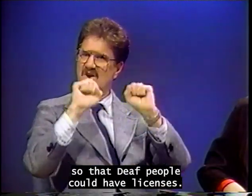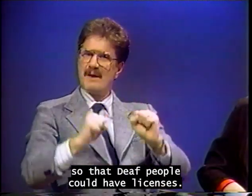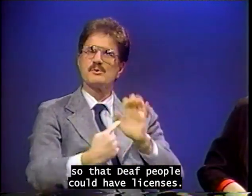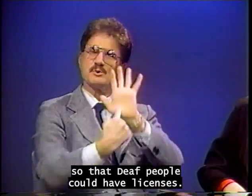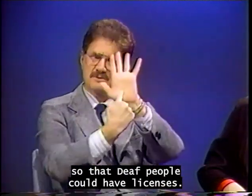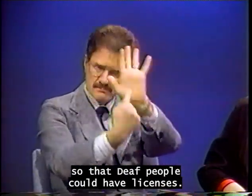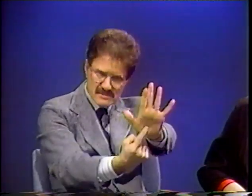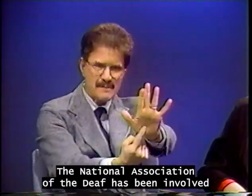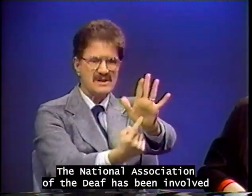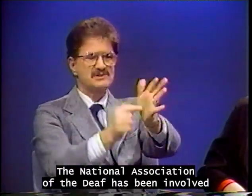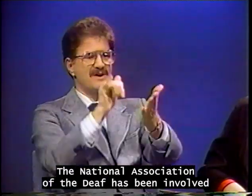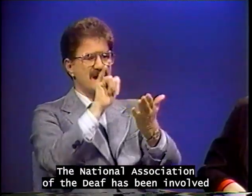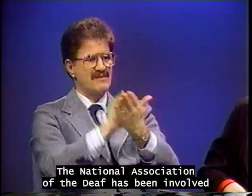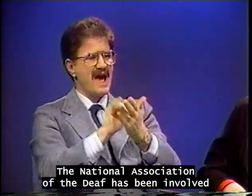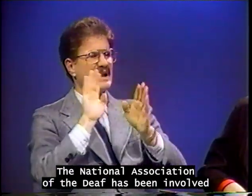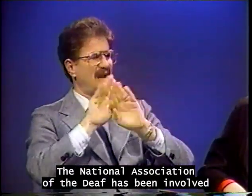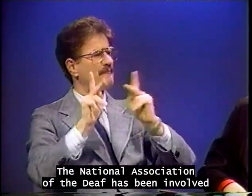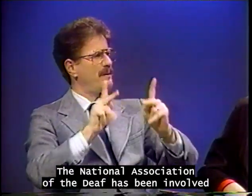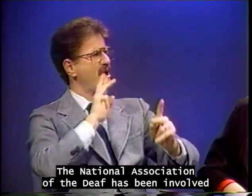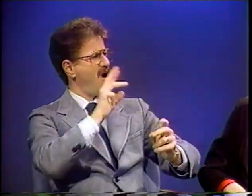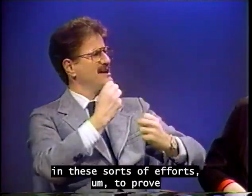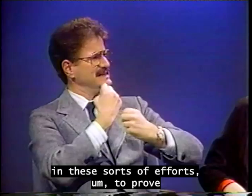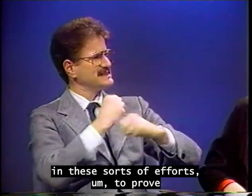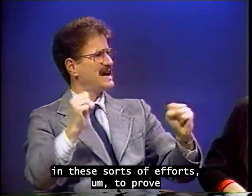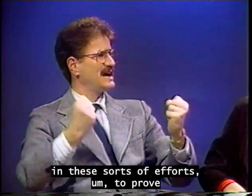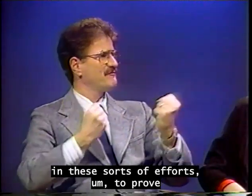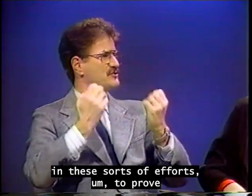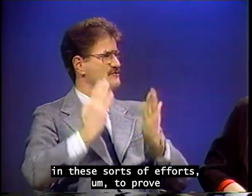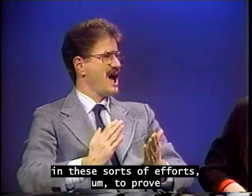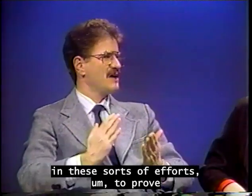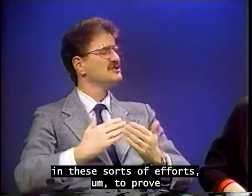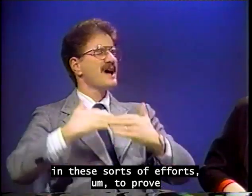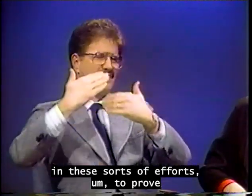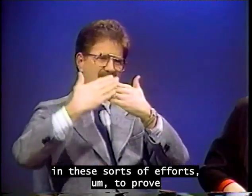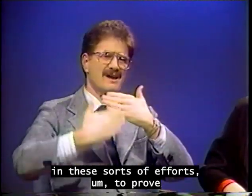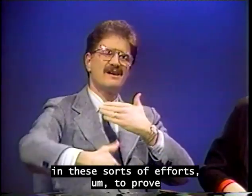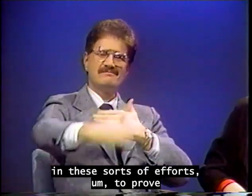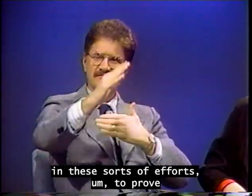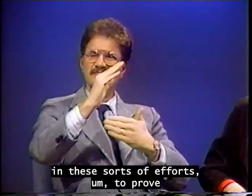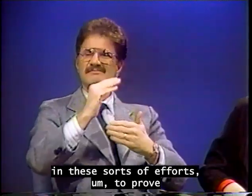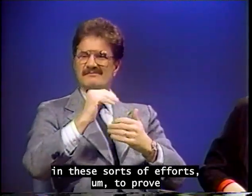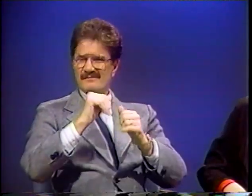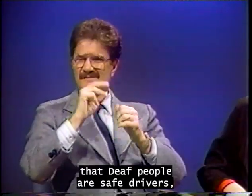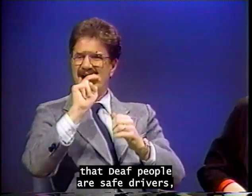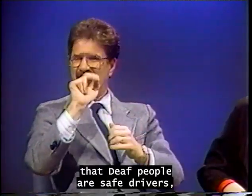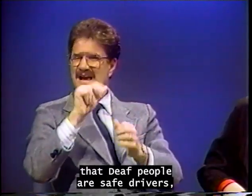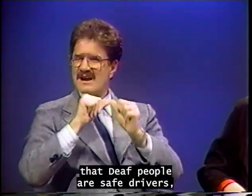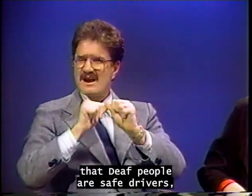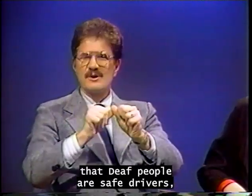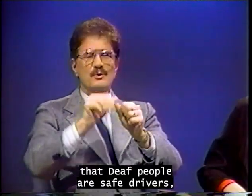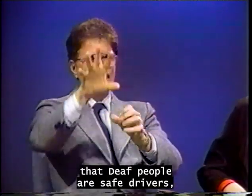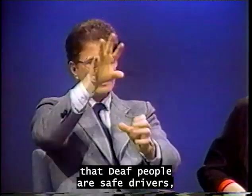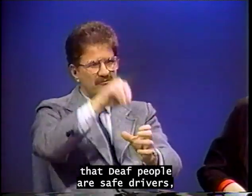licenses. The National Association of the Deaf has been involved in these sorts of efforts to prove that deaf people are safe